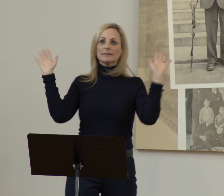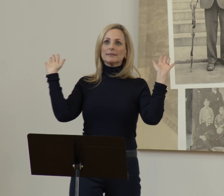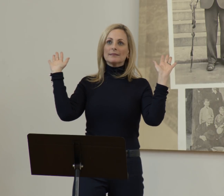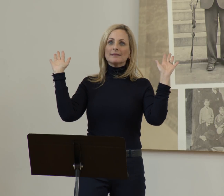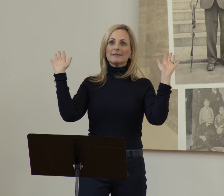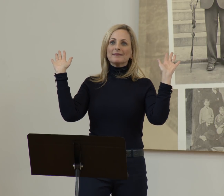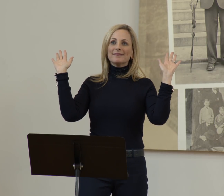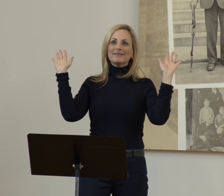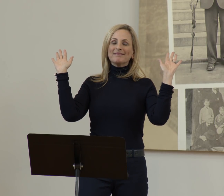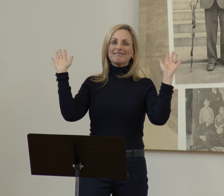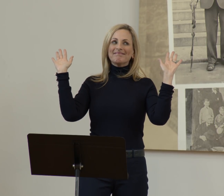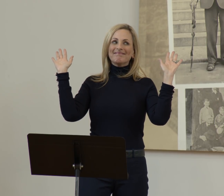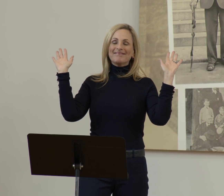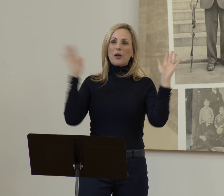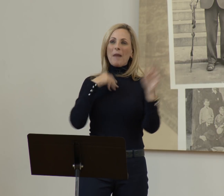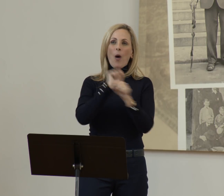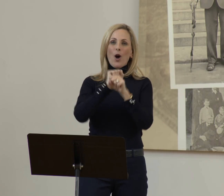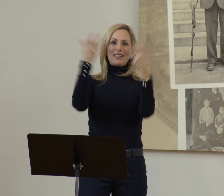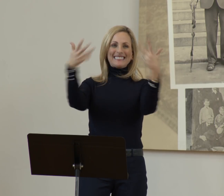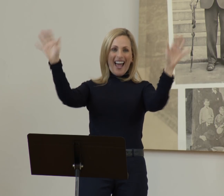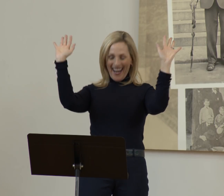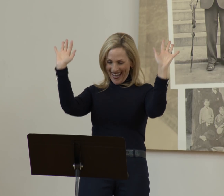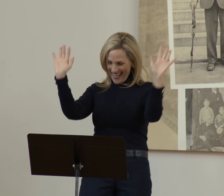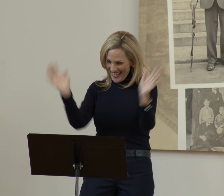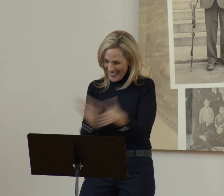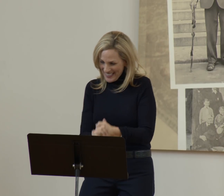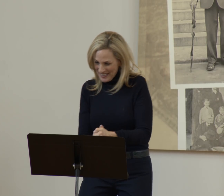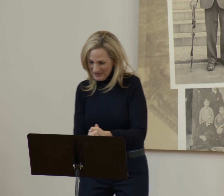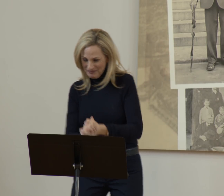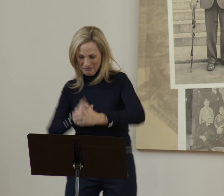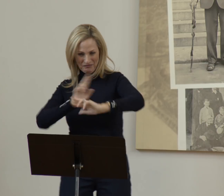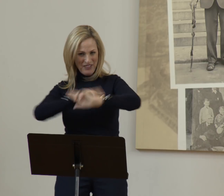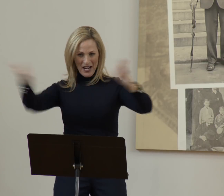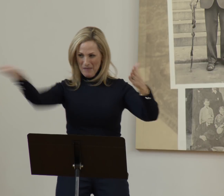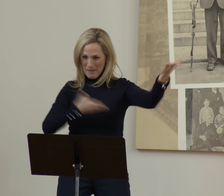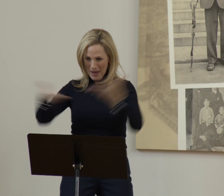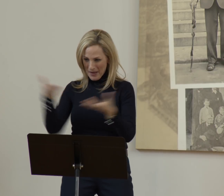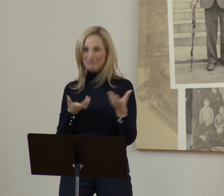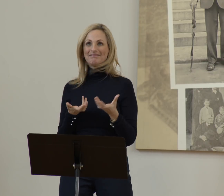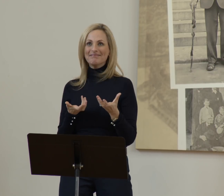without hesitation, the man said, "Yes, I know Bernard," and gave me the order.